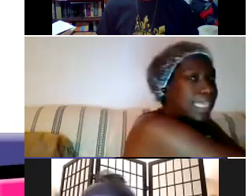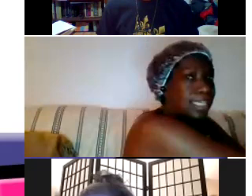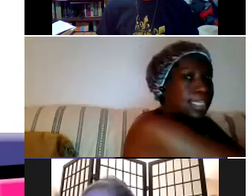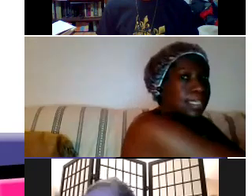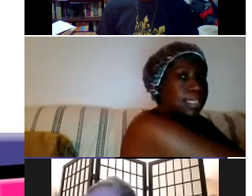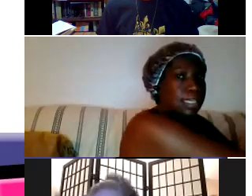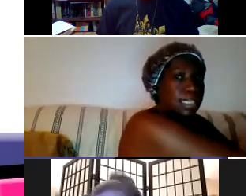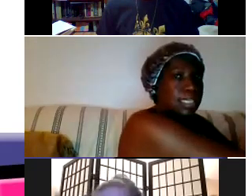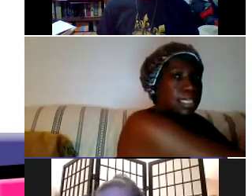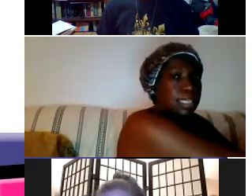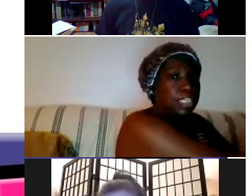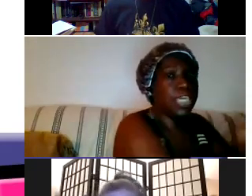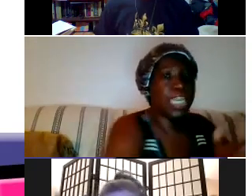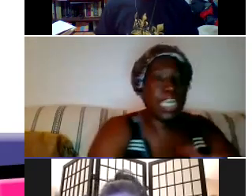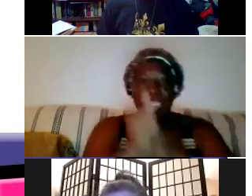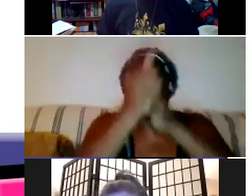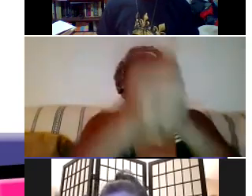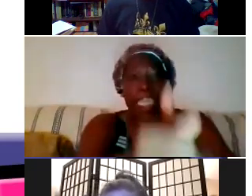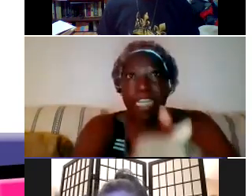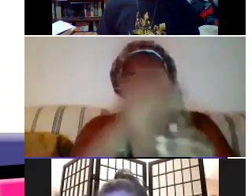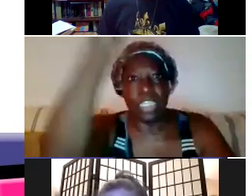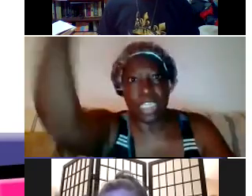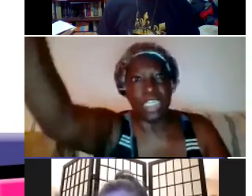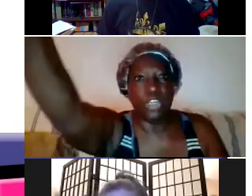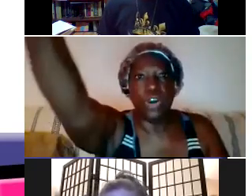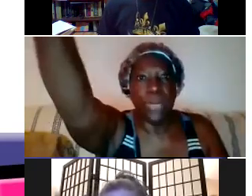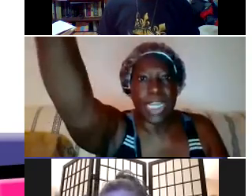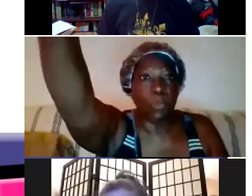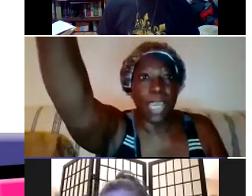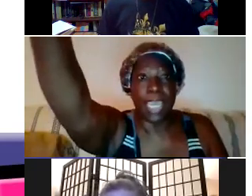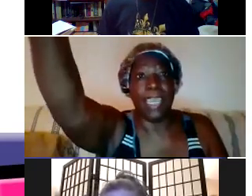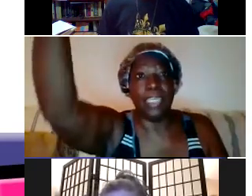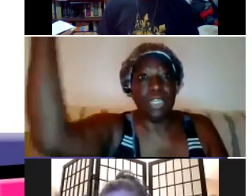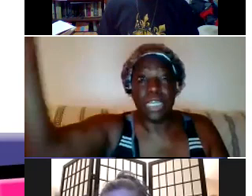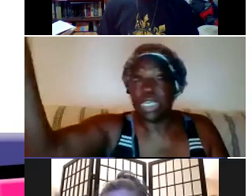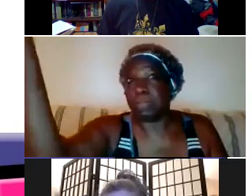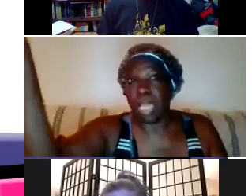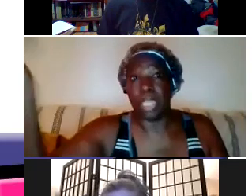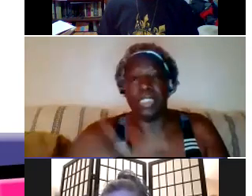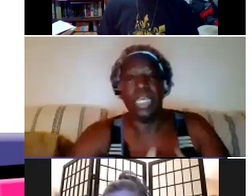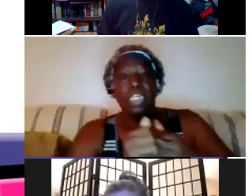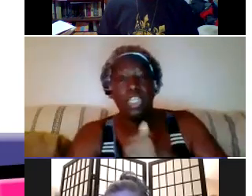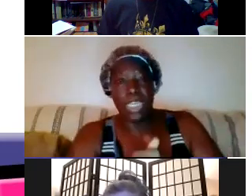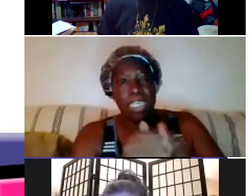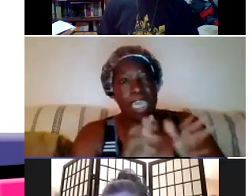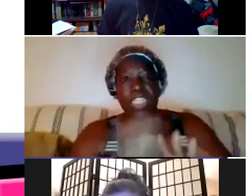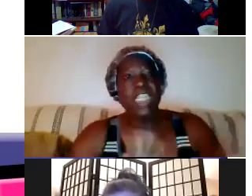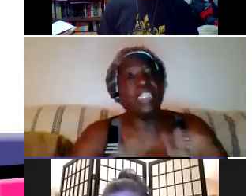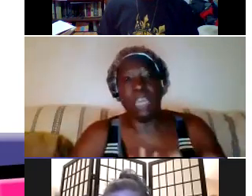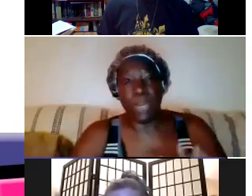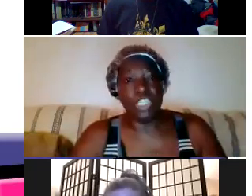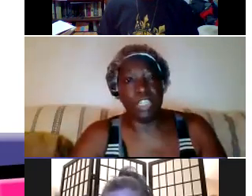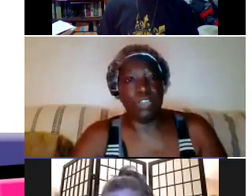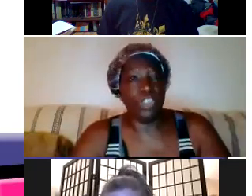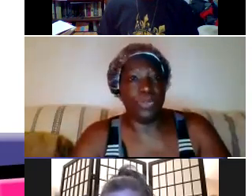lead. You cannot say lead. They're going to think you're going that way and you're going to get them lost. So everything